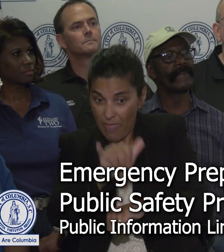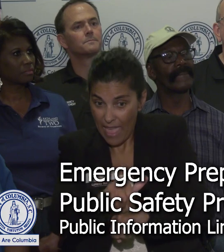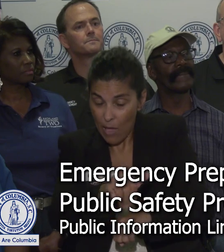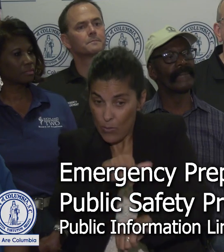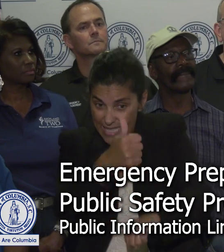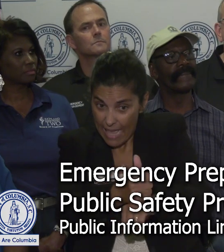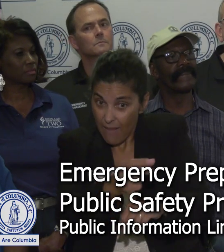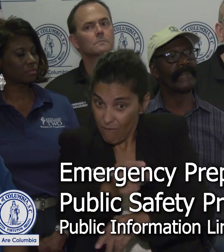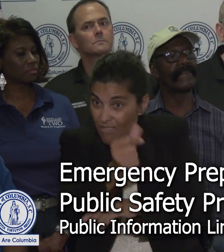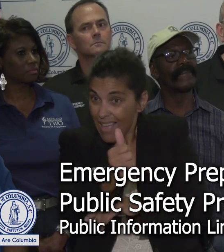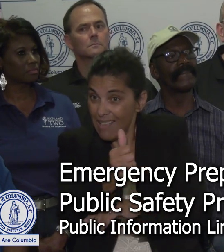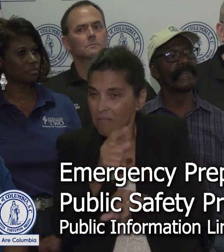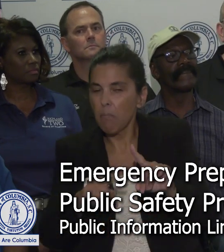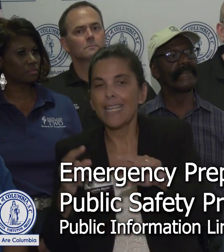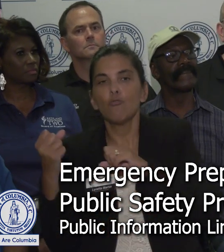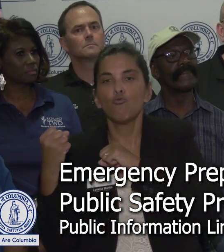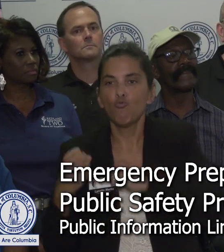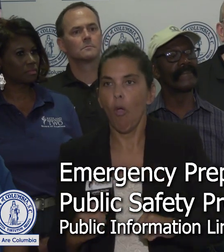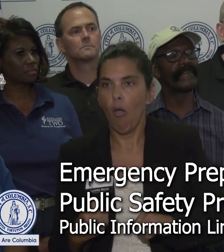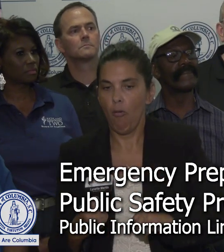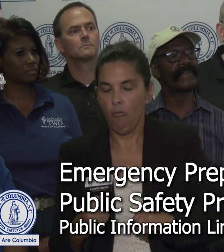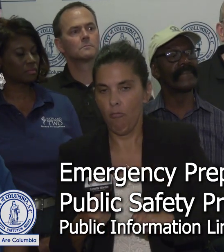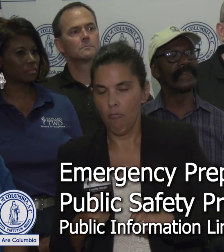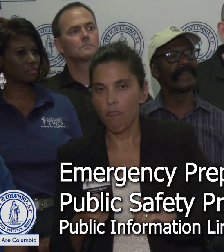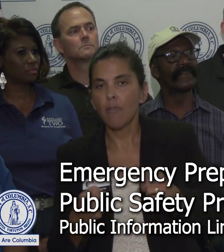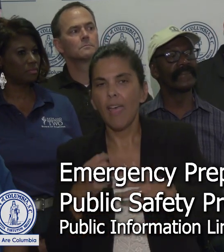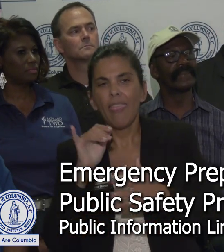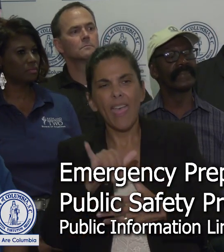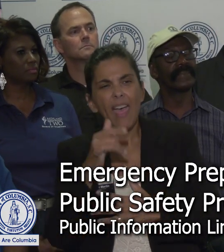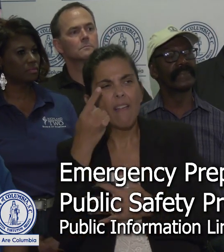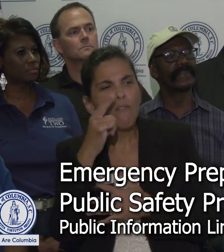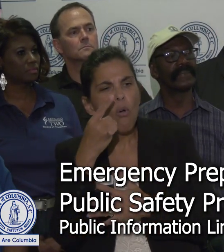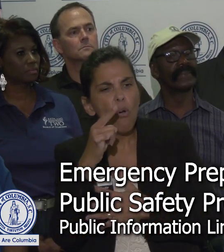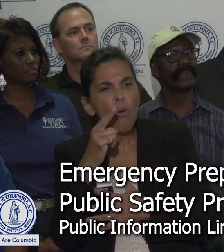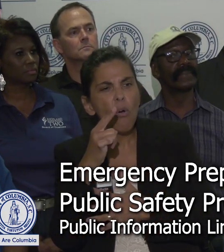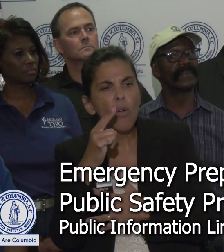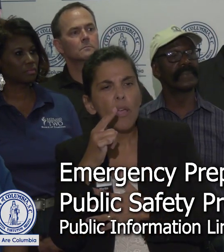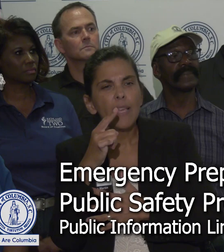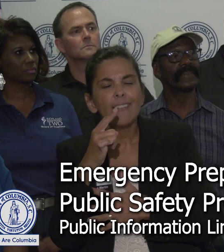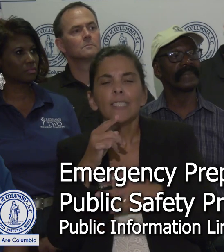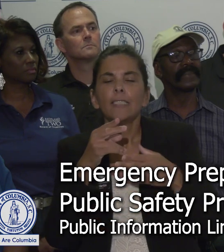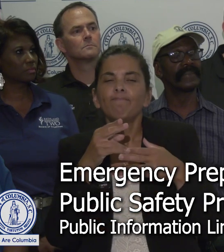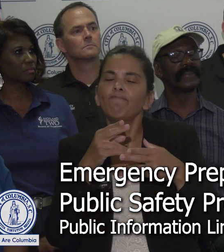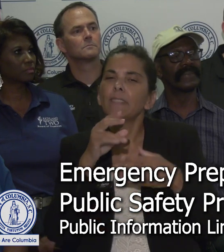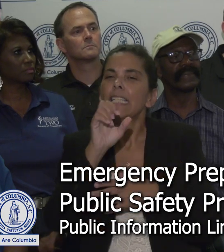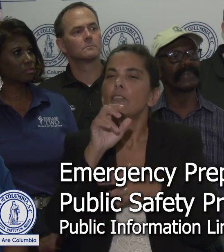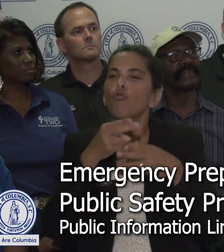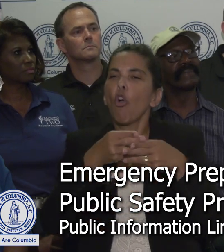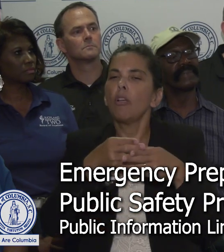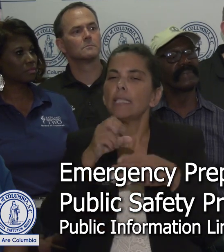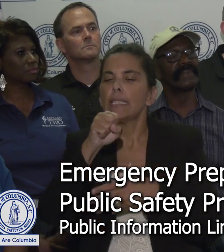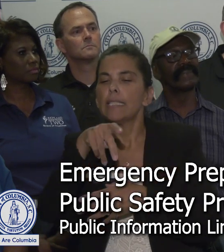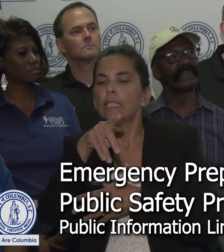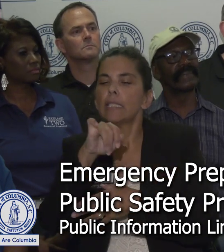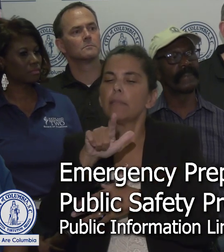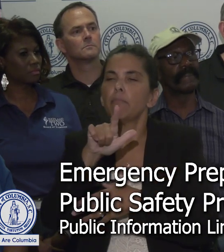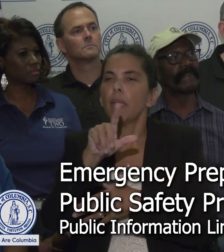quickly, but very robustly structurally to serve as an overtopping spillway to give us excess